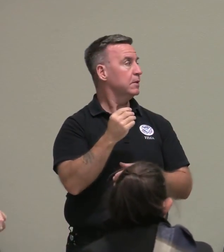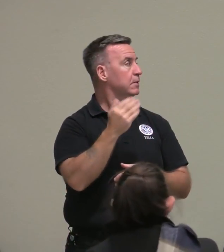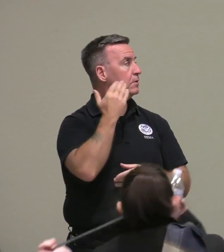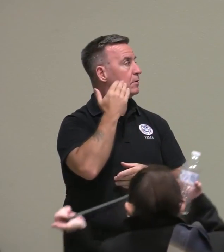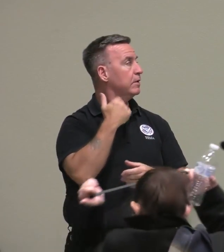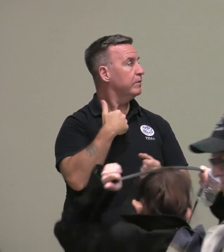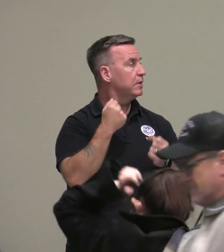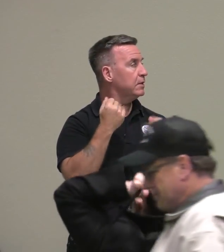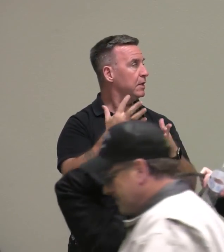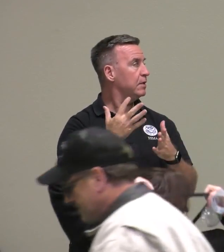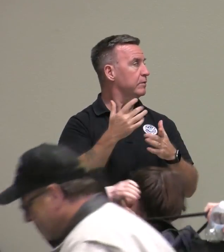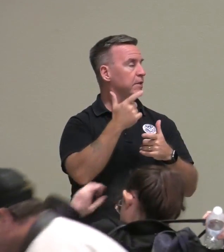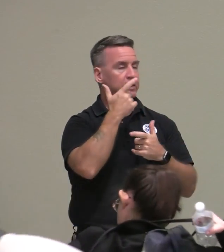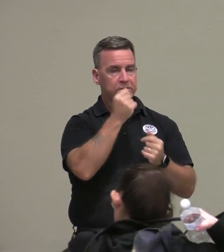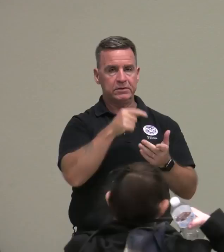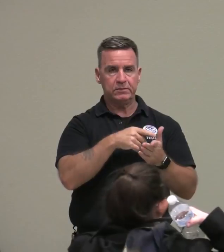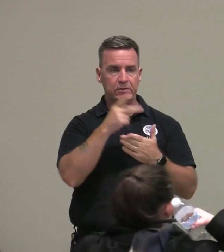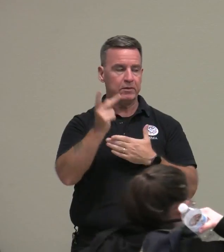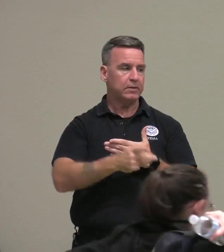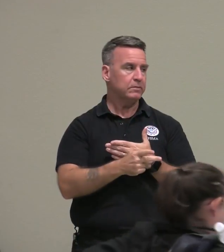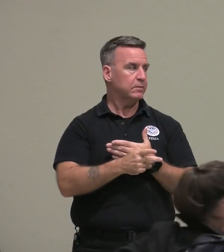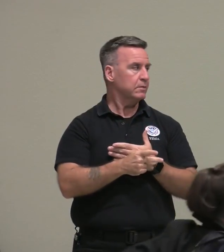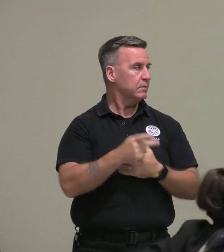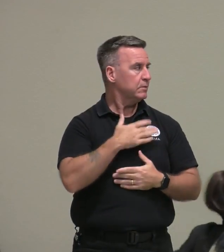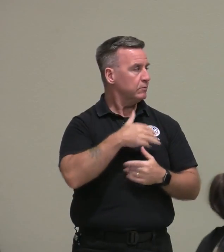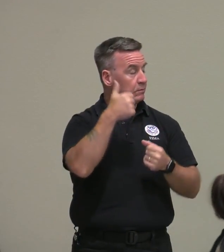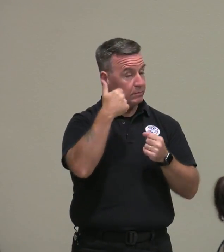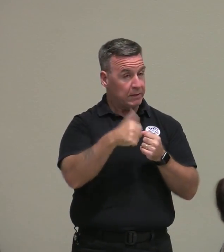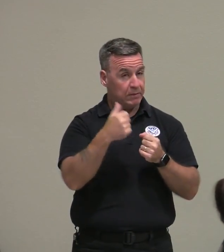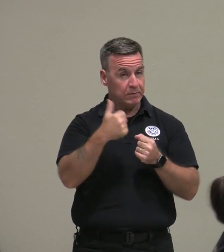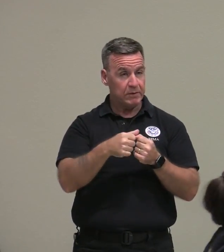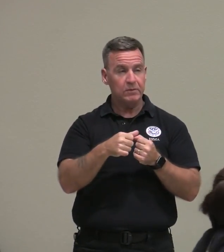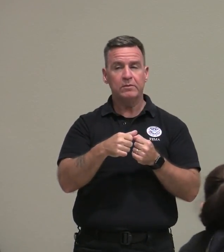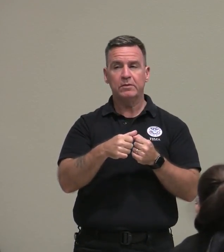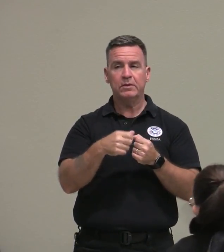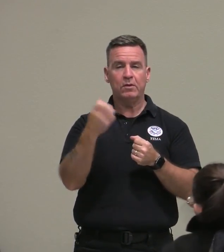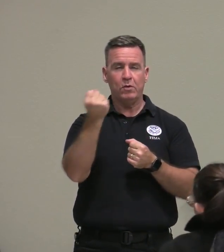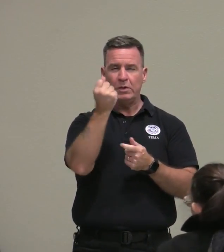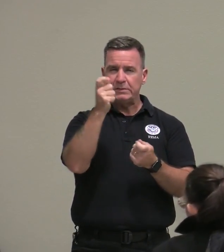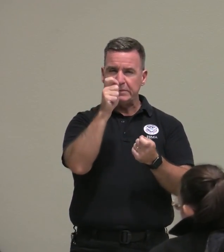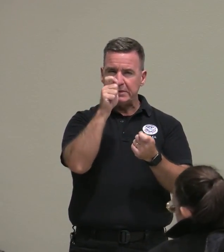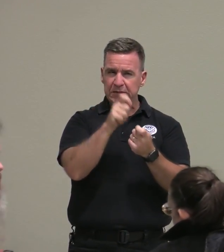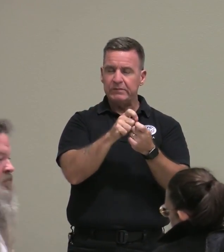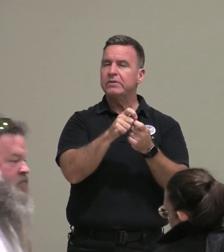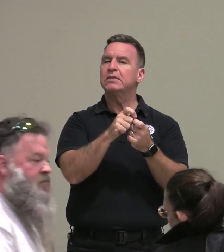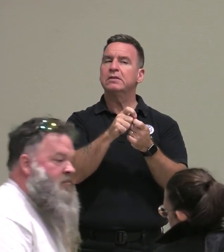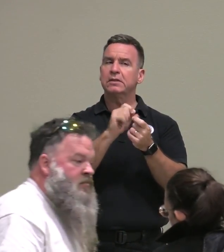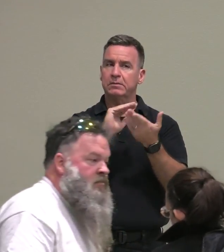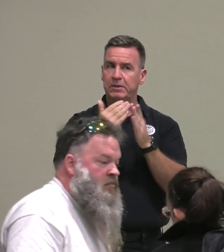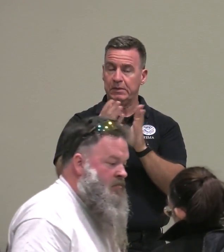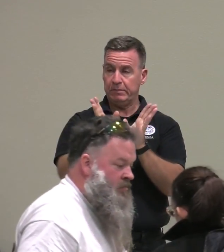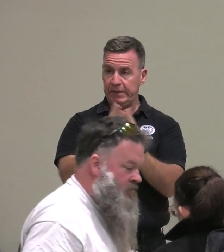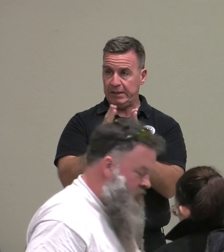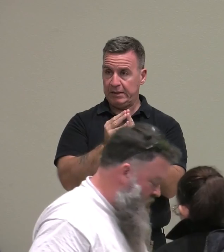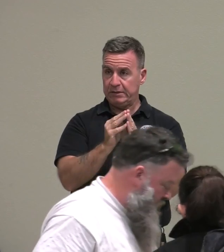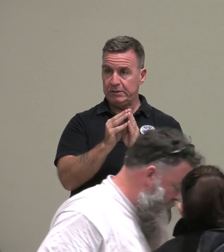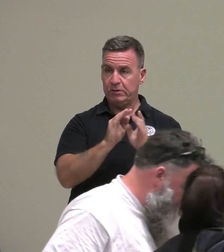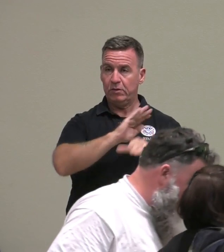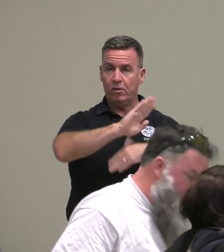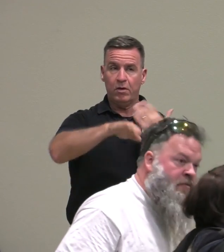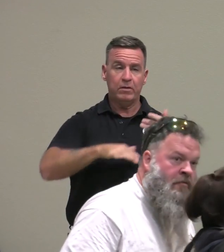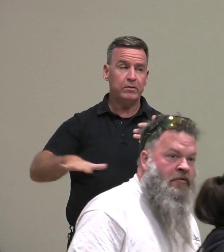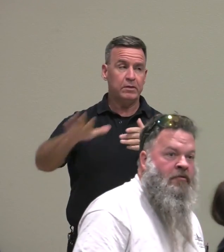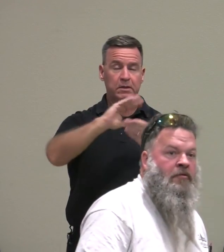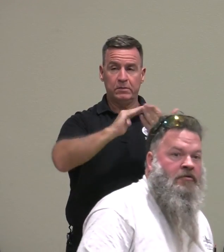I know there is a lot of interest in this program. Please remember that we will hold specific community meetings in all of the